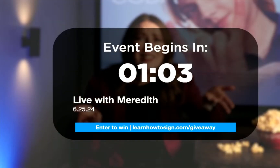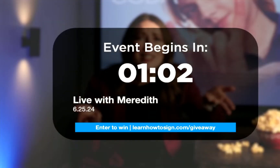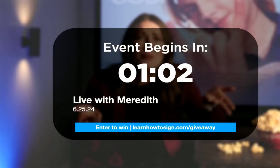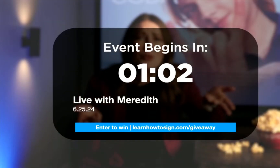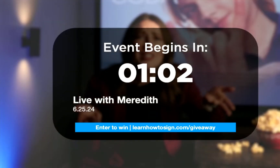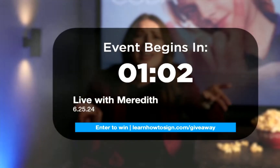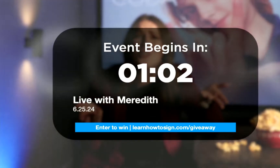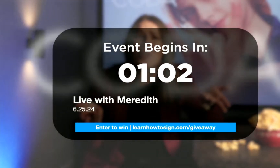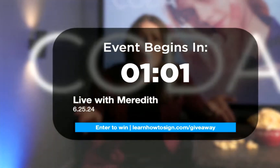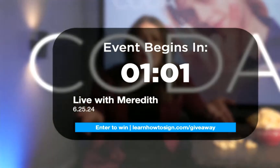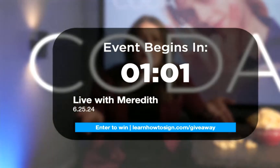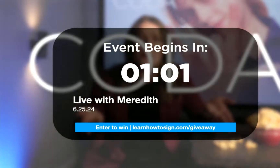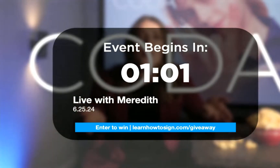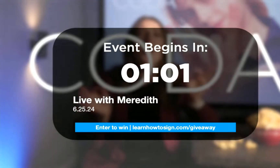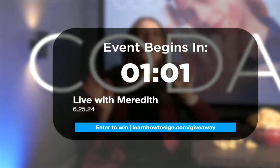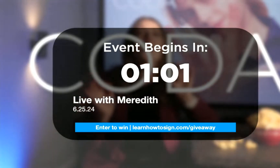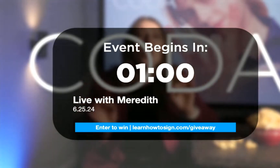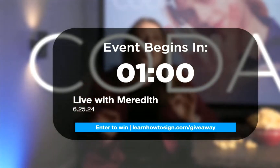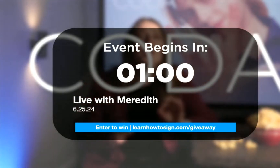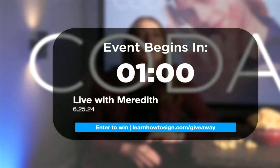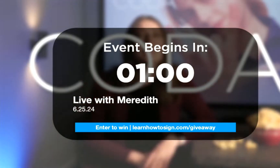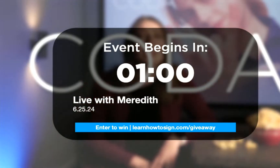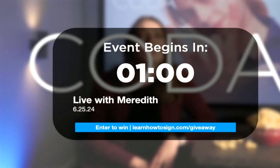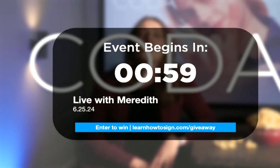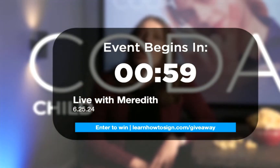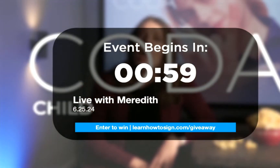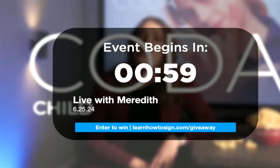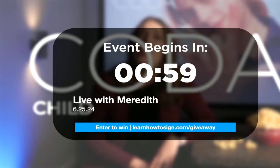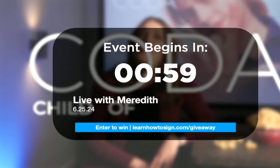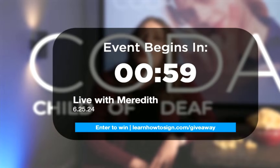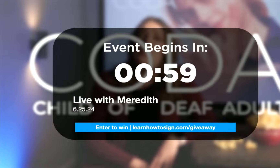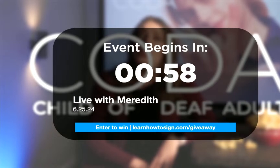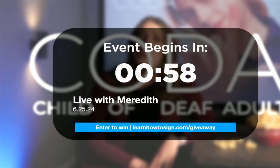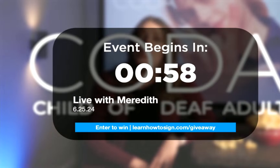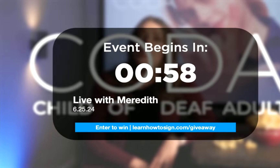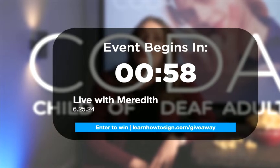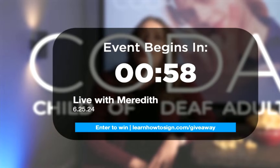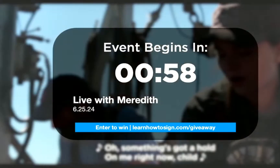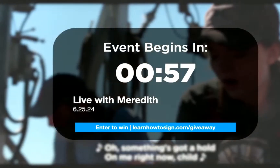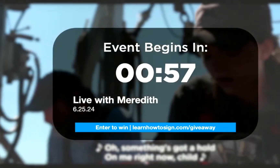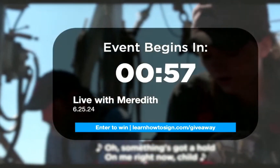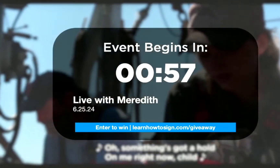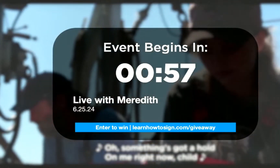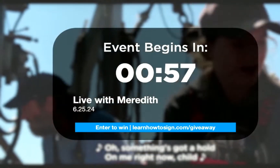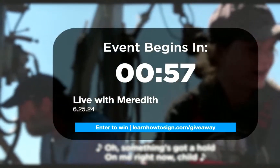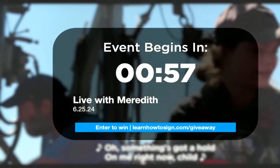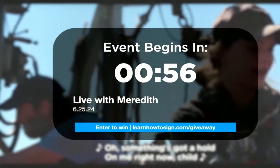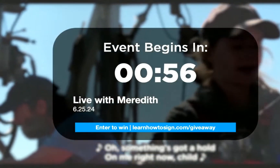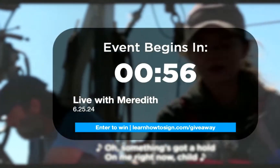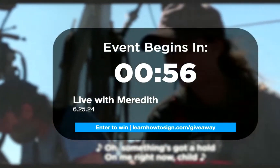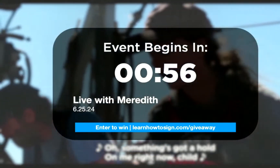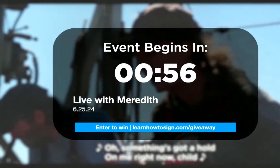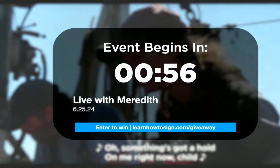Oh, I can run, but I can't hide the feelings that I